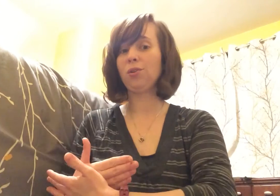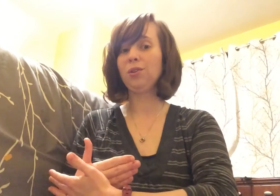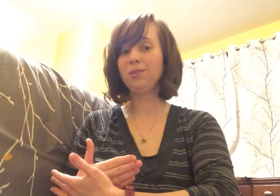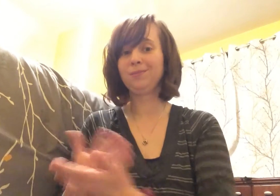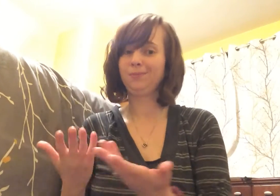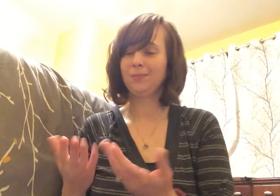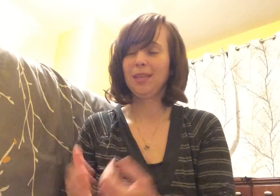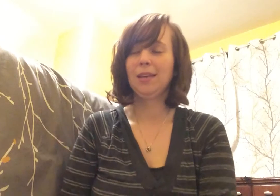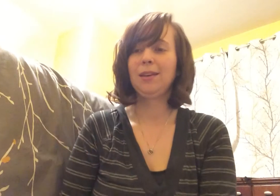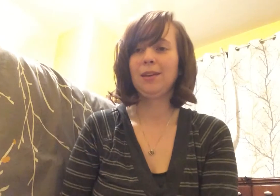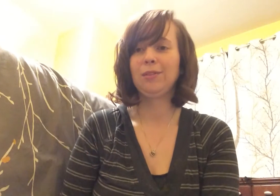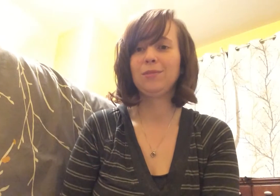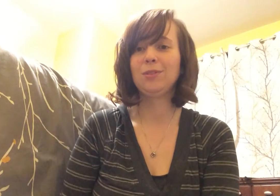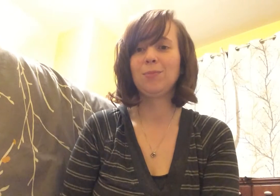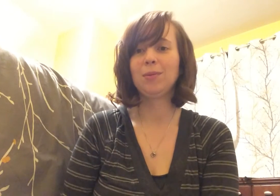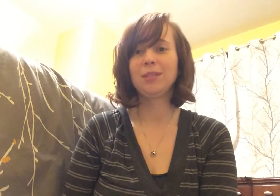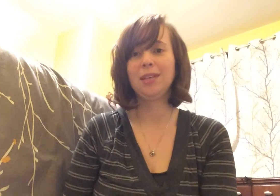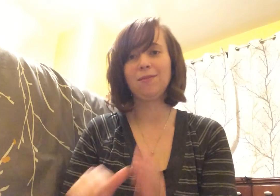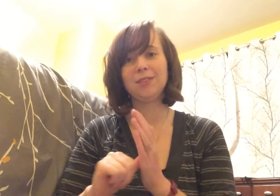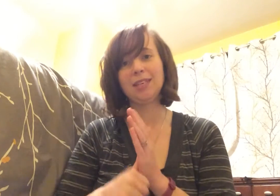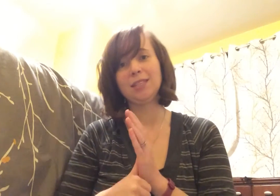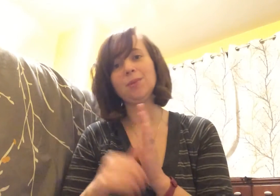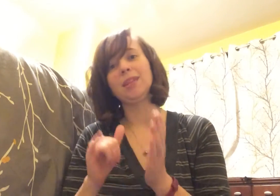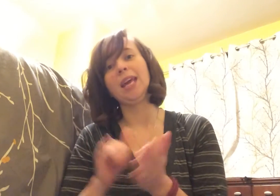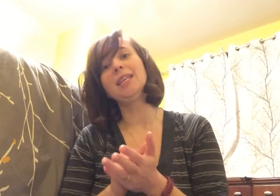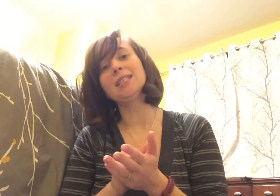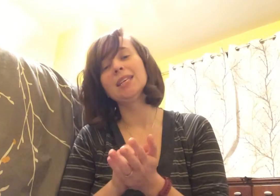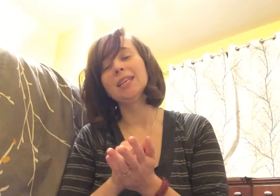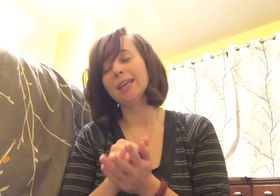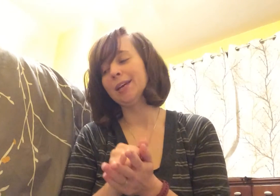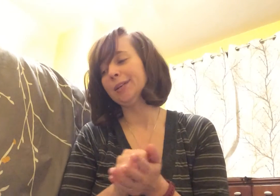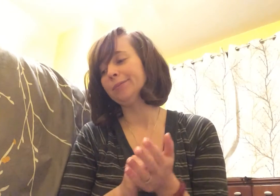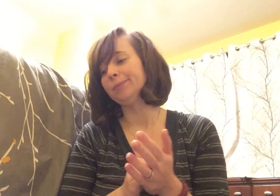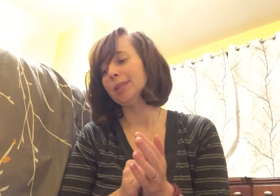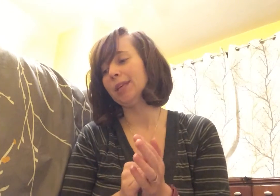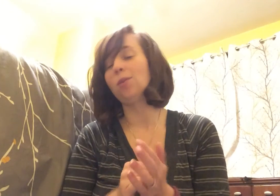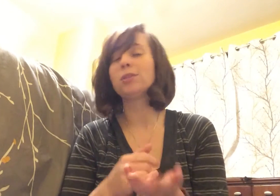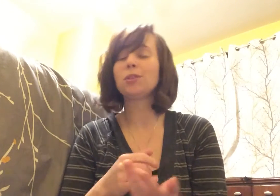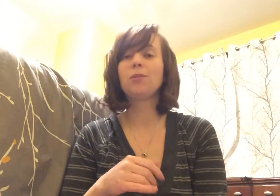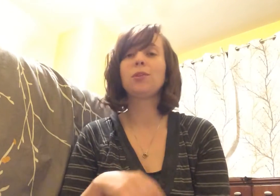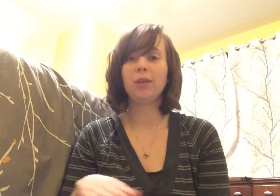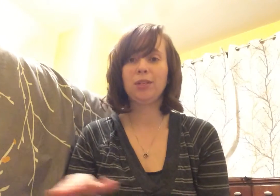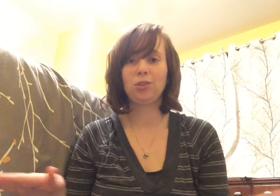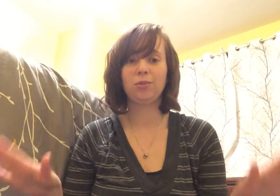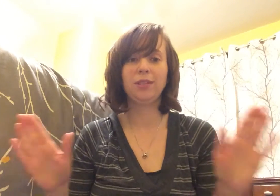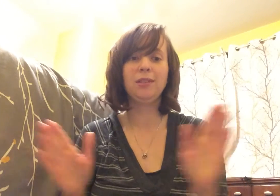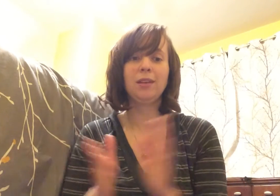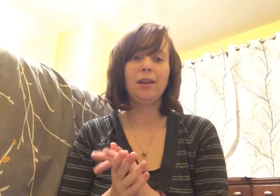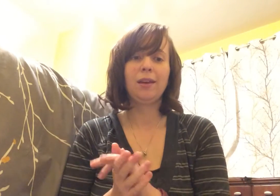granddaughter, to be able to emphasize with that. And also for the grandchildren.